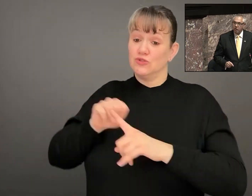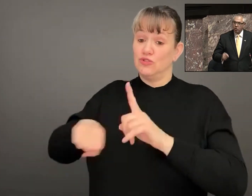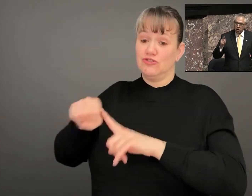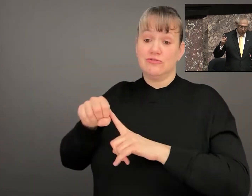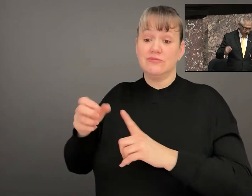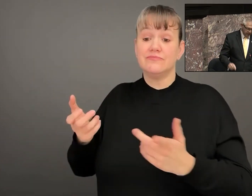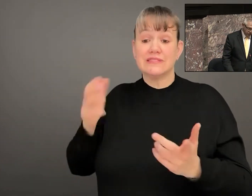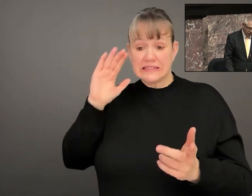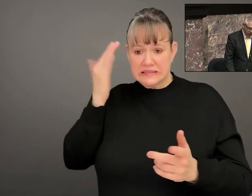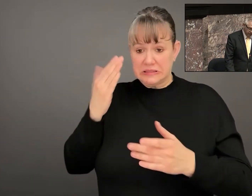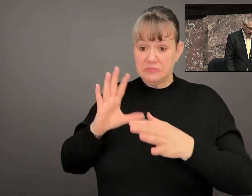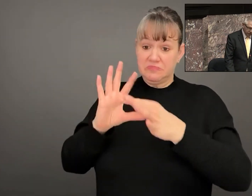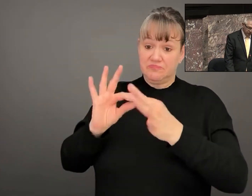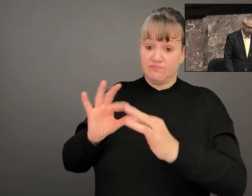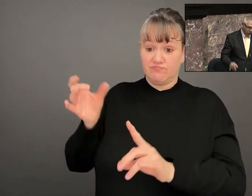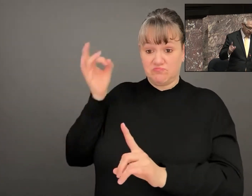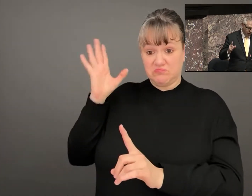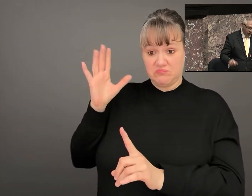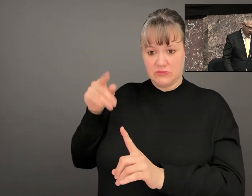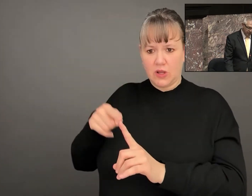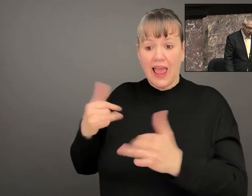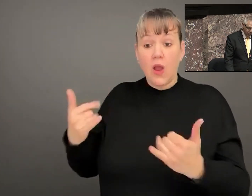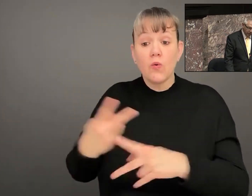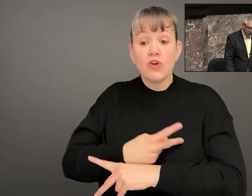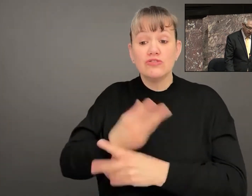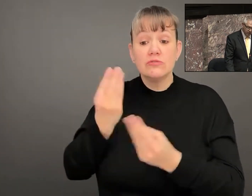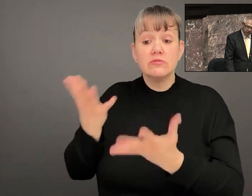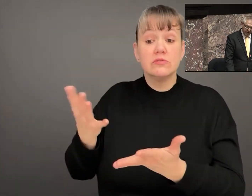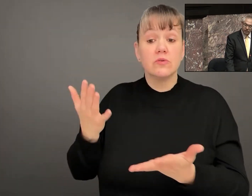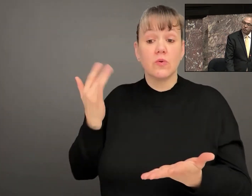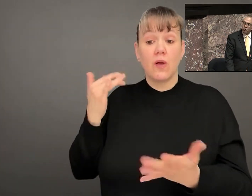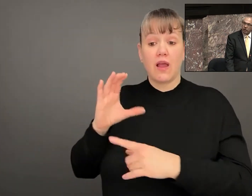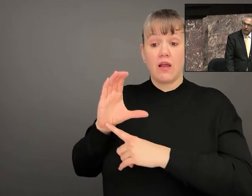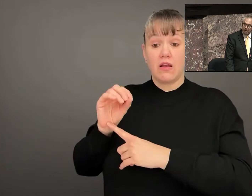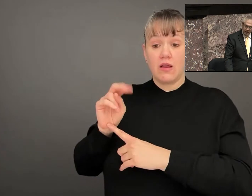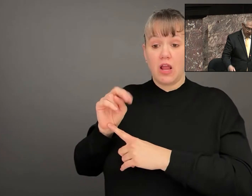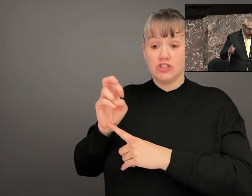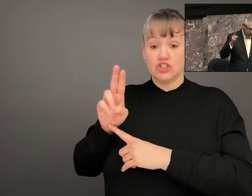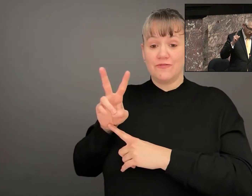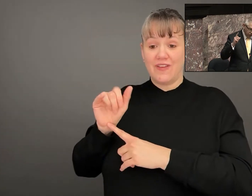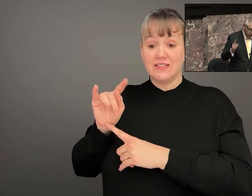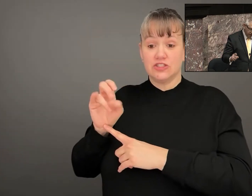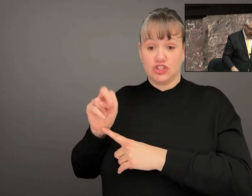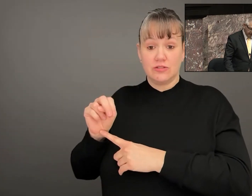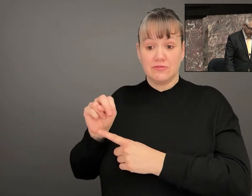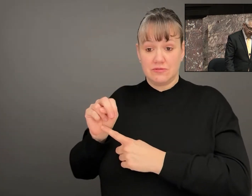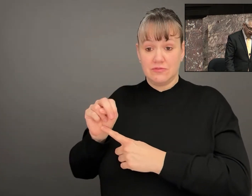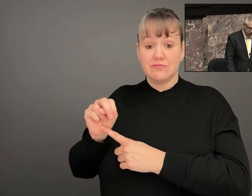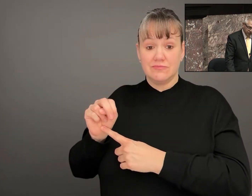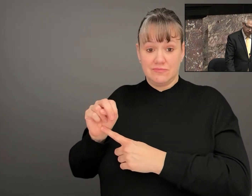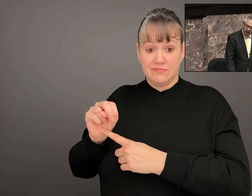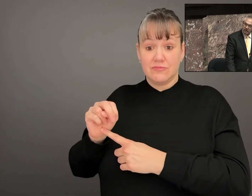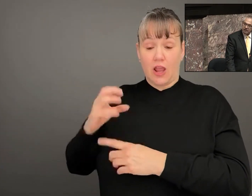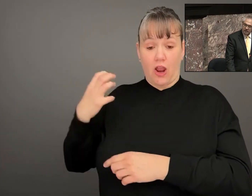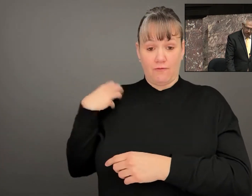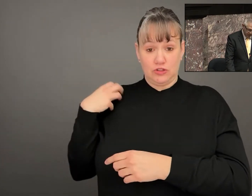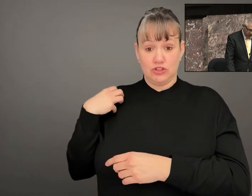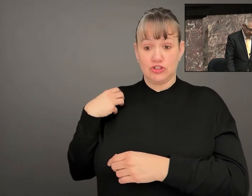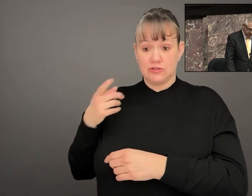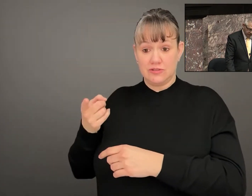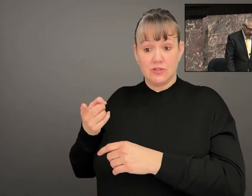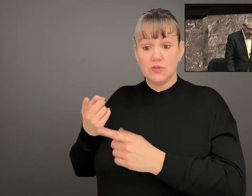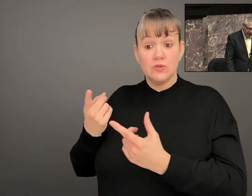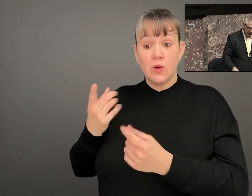raid, conservation officers forced a woman who required a lavatory to urinate under surveillance of